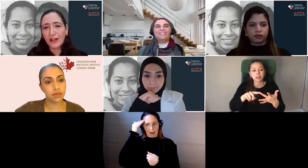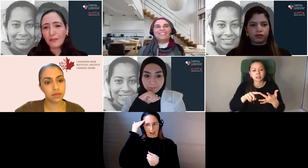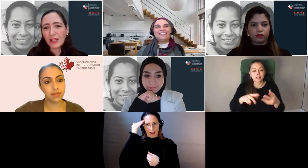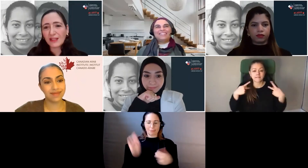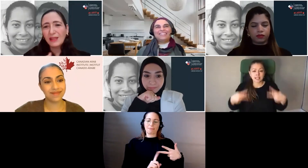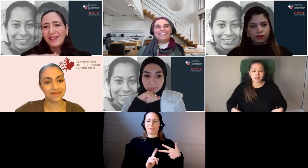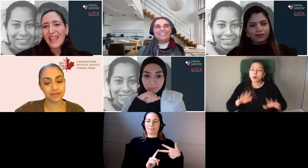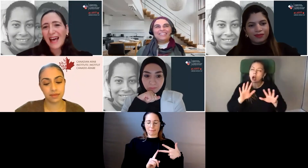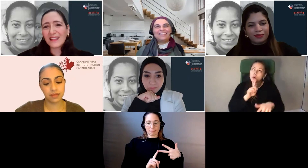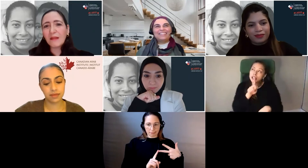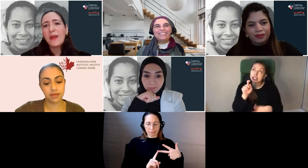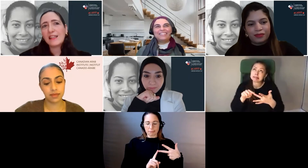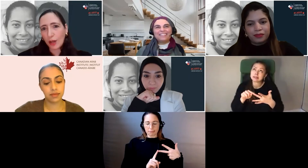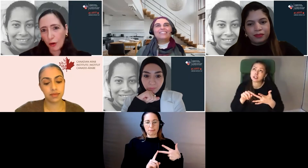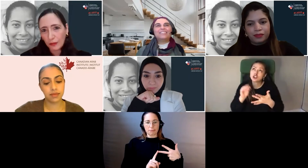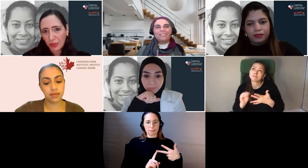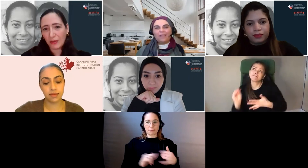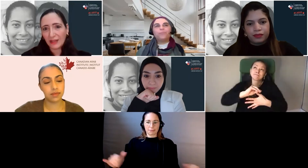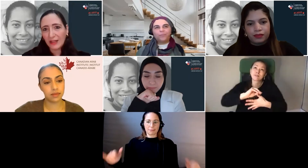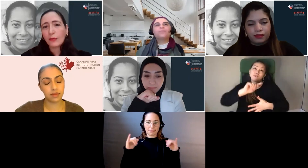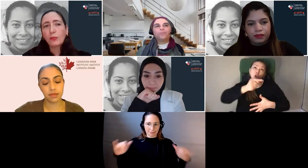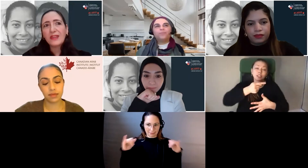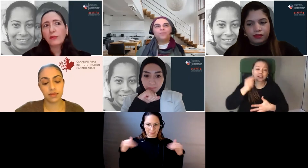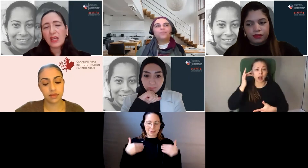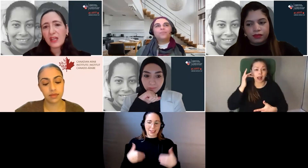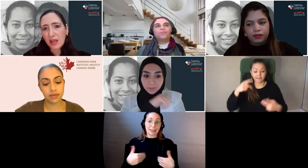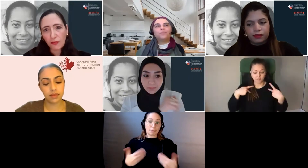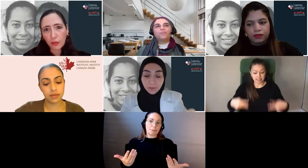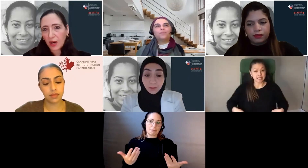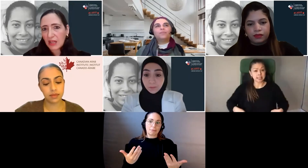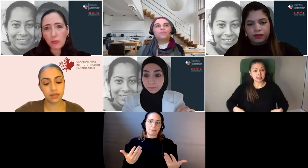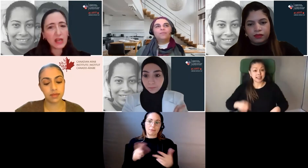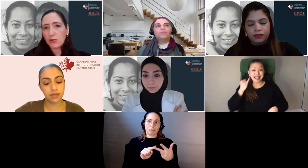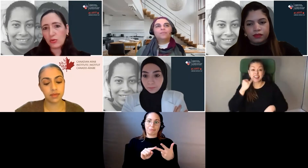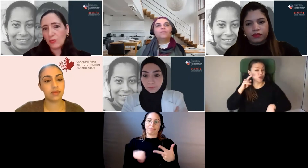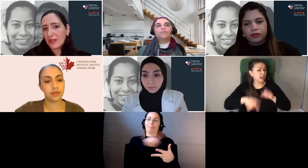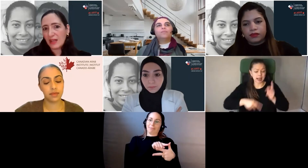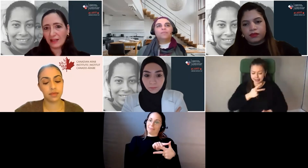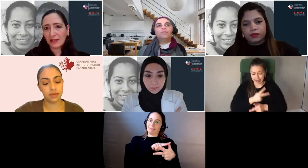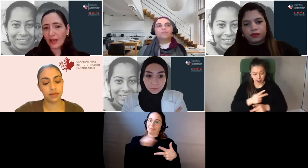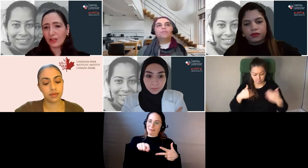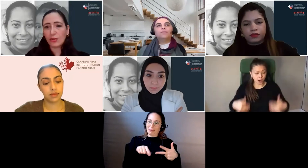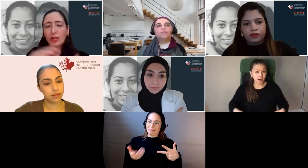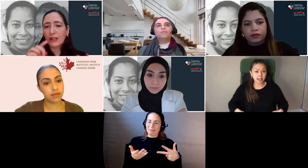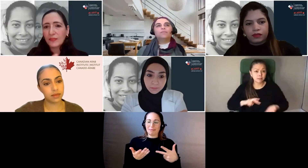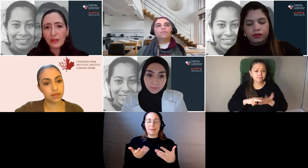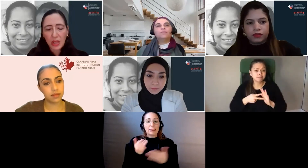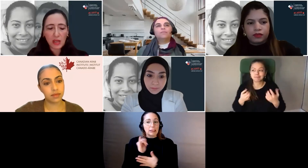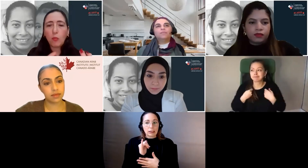first, because I believe that's the base of the pyramid. Without taking care of our body, we cannot do anything else, right?